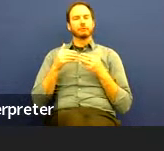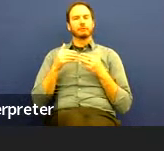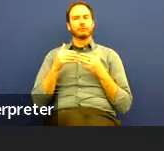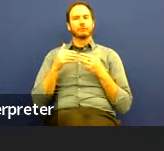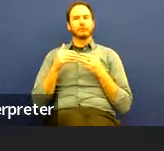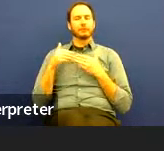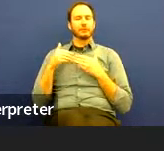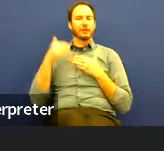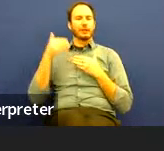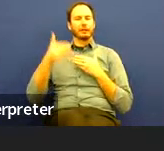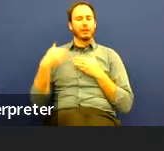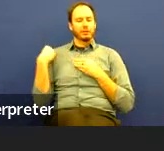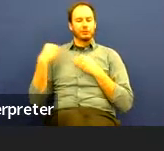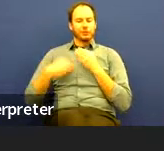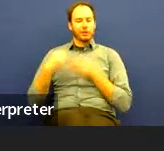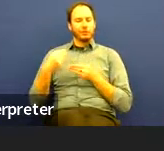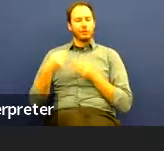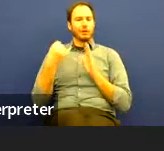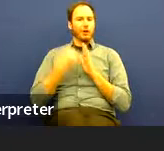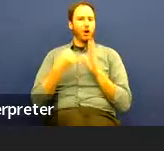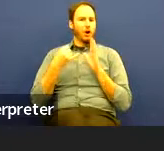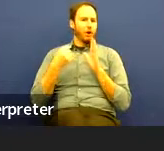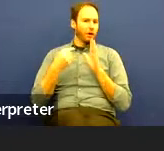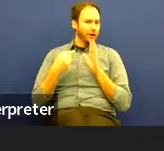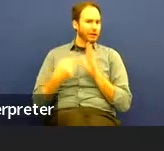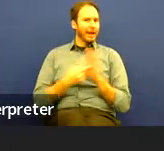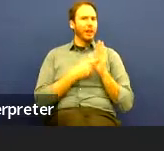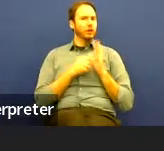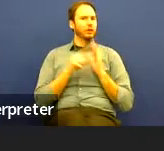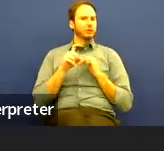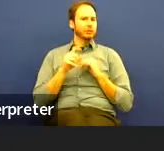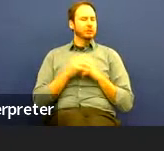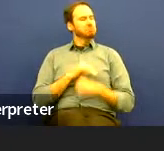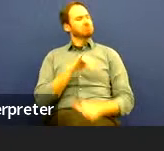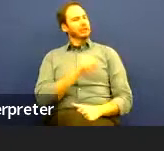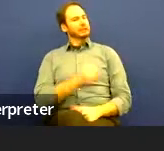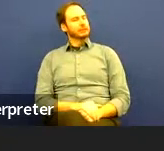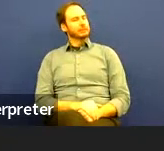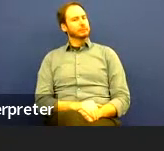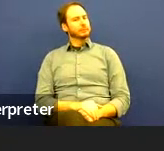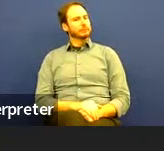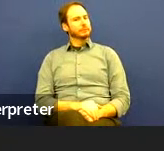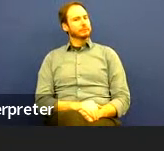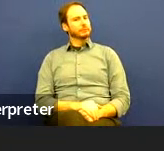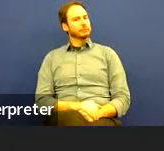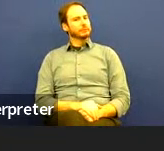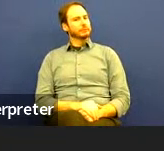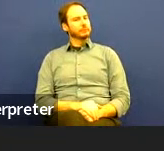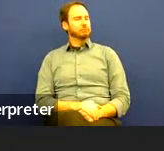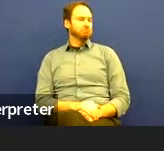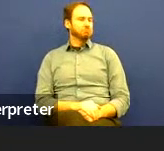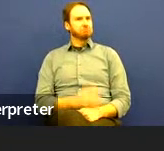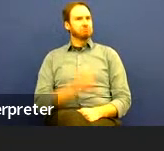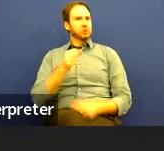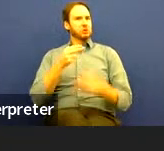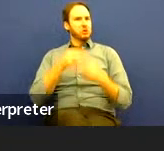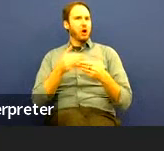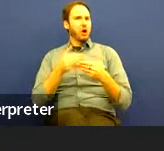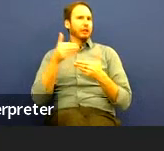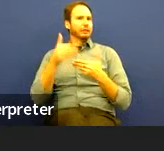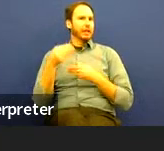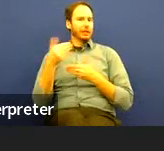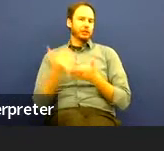generation art gallery. Yes, Accurate? you can call that, sure. If